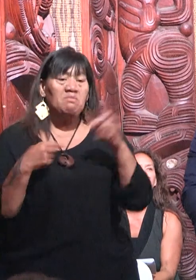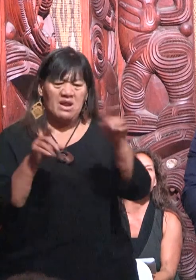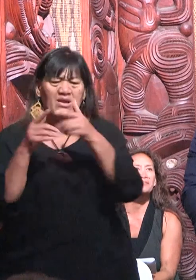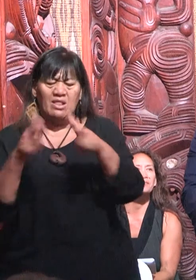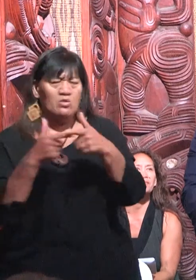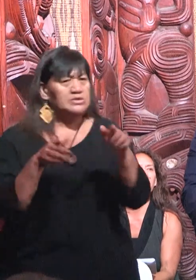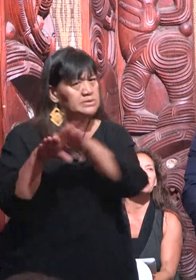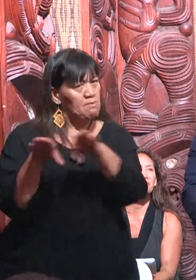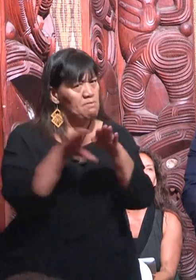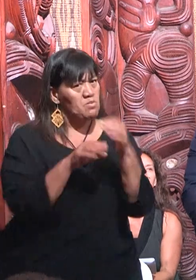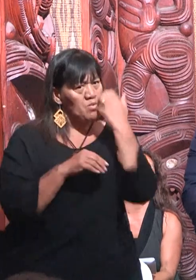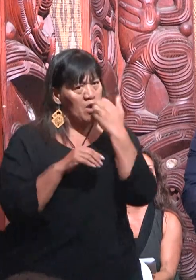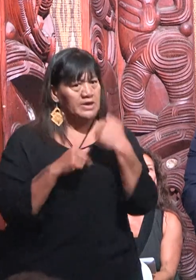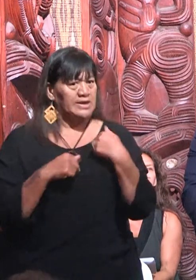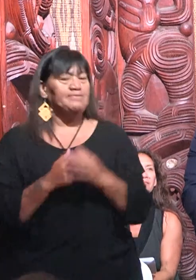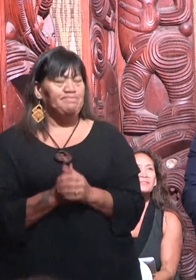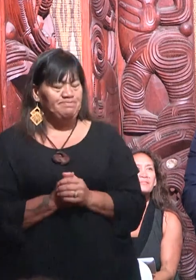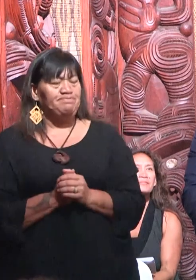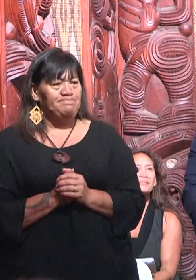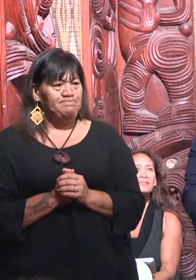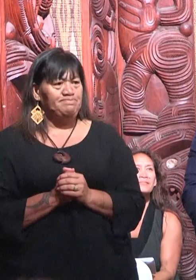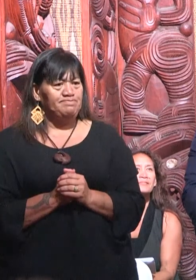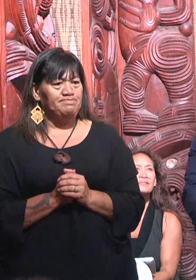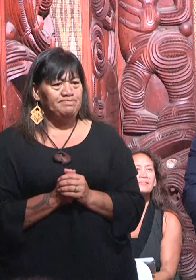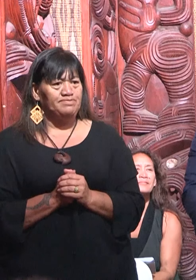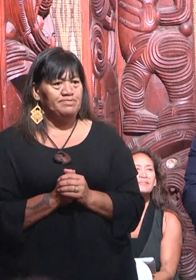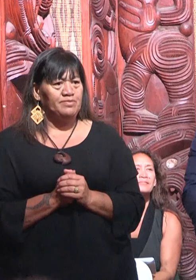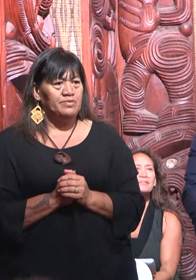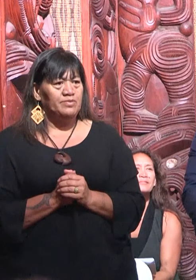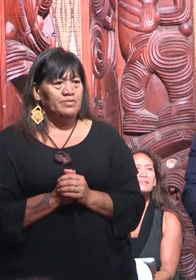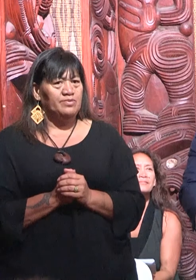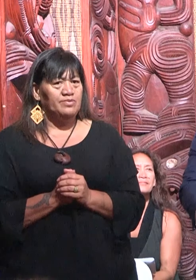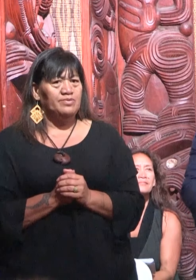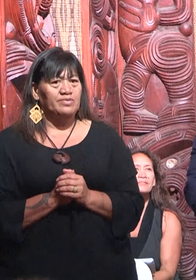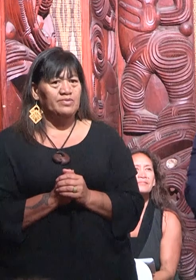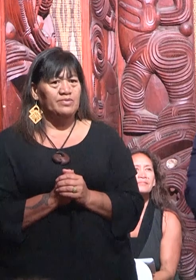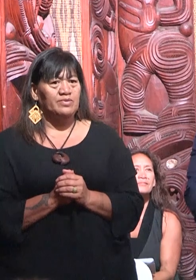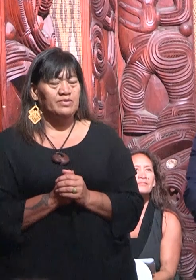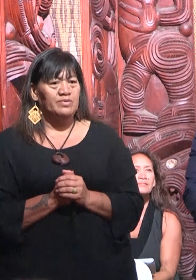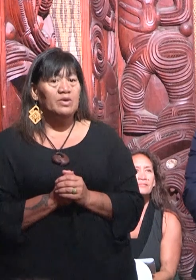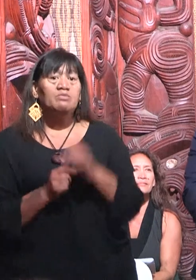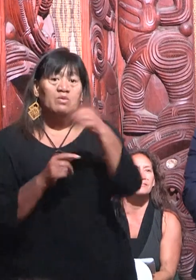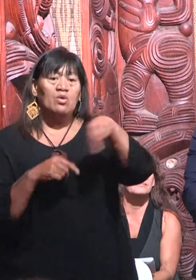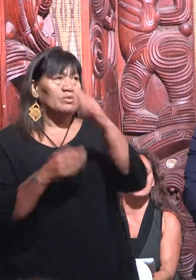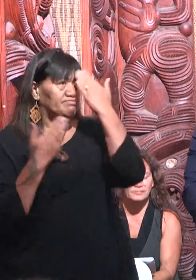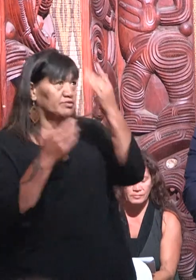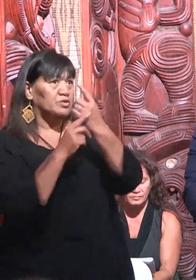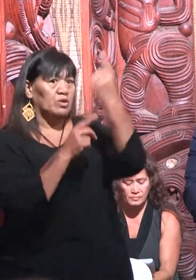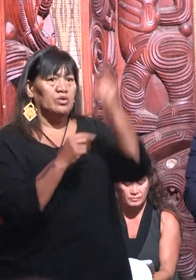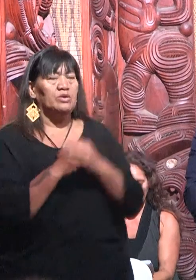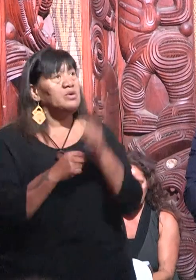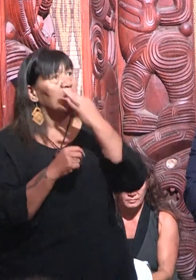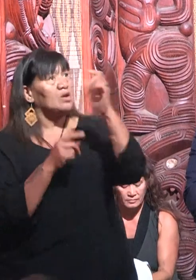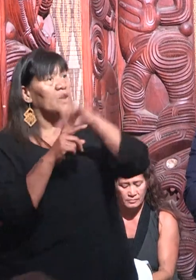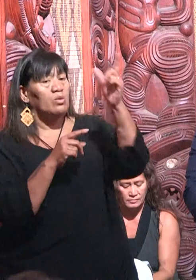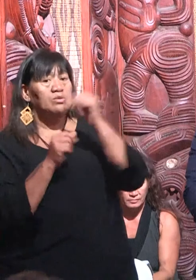aru ura, no te ulu I te watu. Ka inua tātou, ka pure tātou ki tētua. E tō mātou